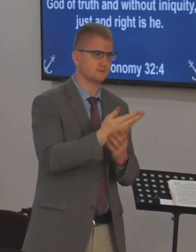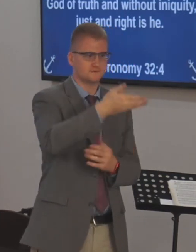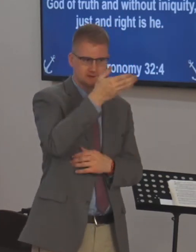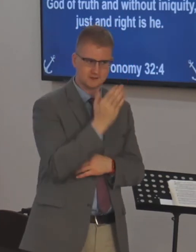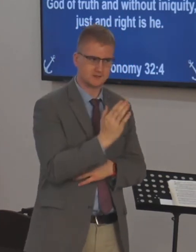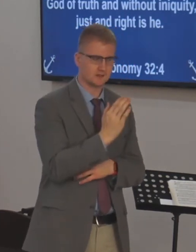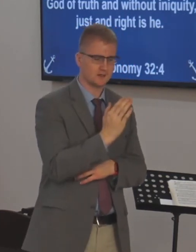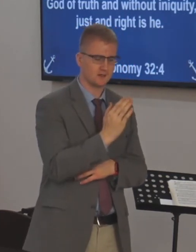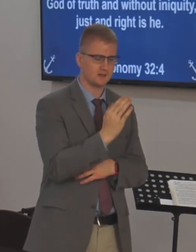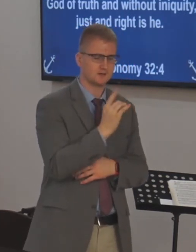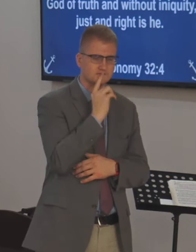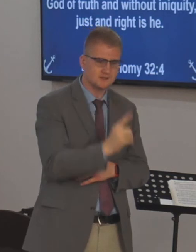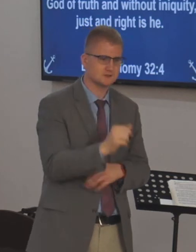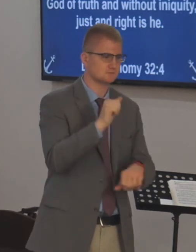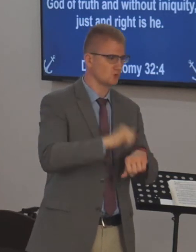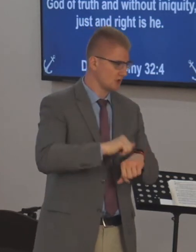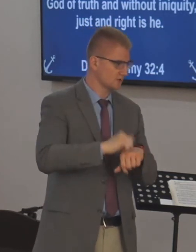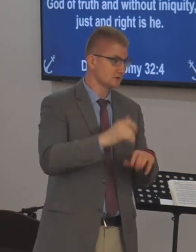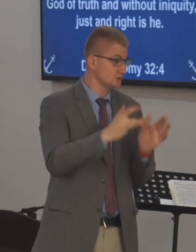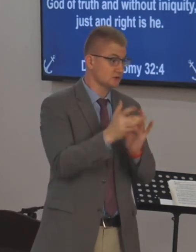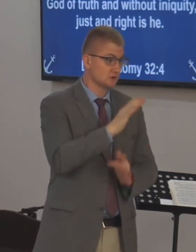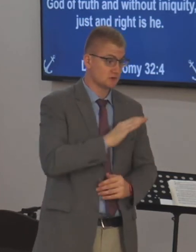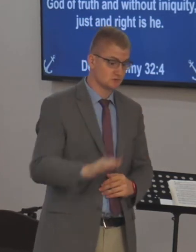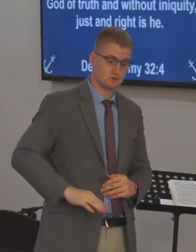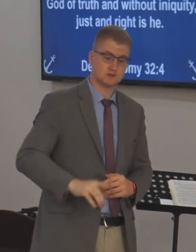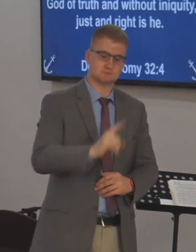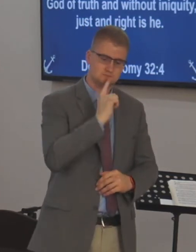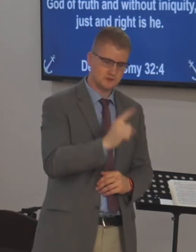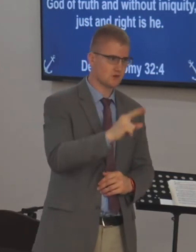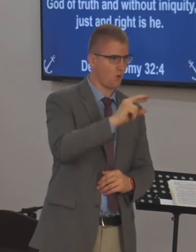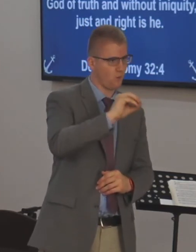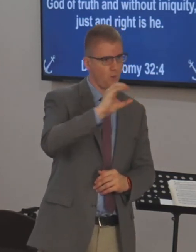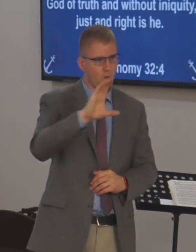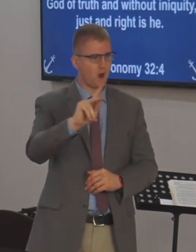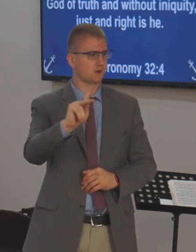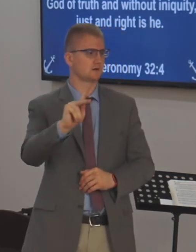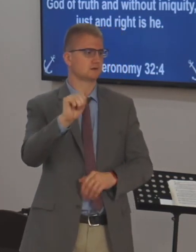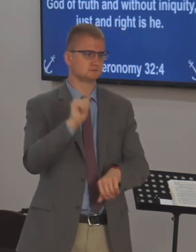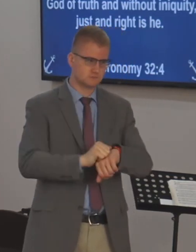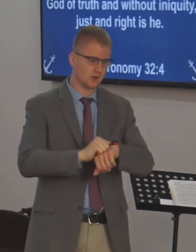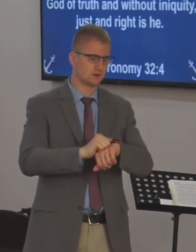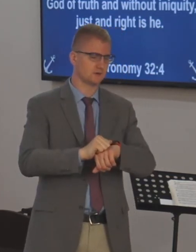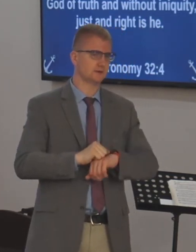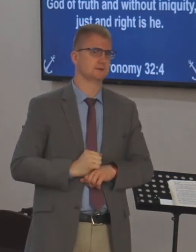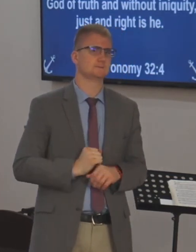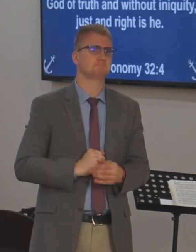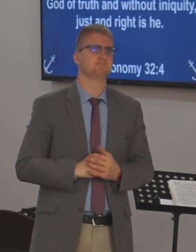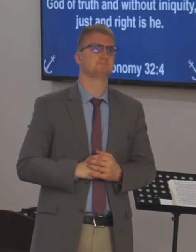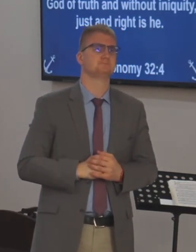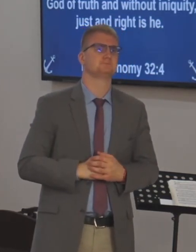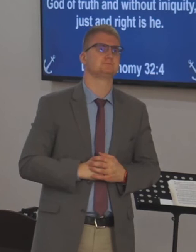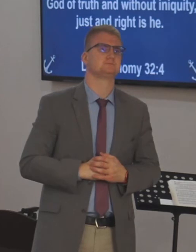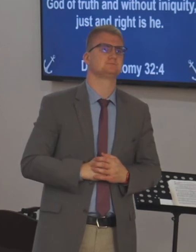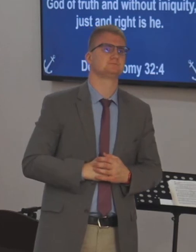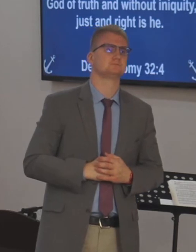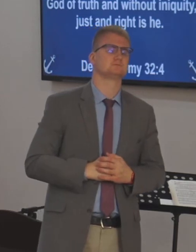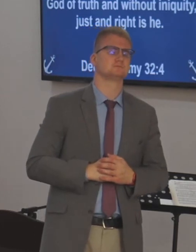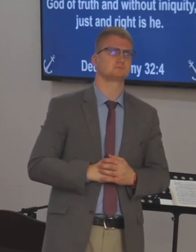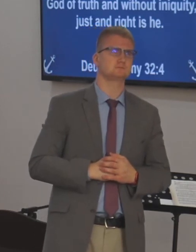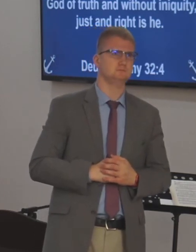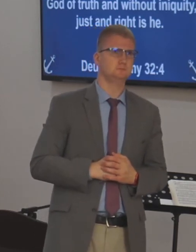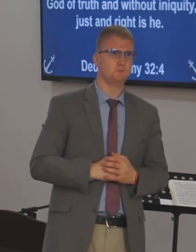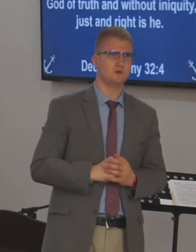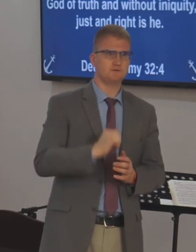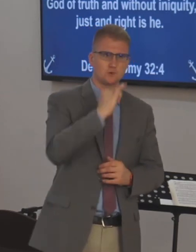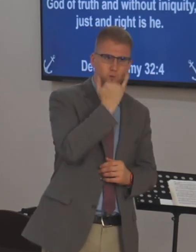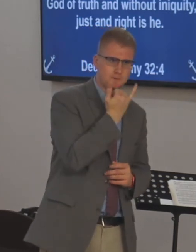capital R-O-C-K. Wow. Get excited. They, verse 5, they have corrupted themselves.